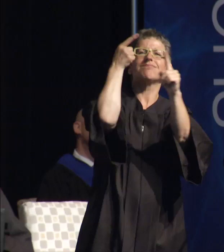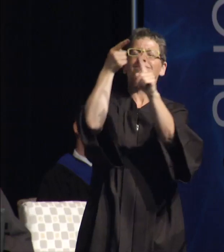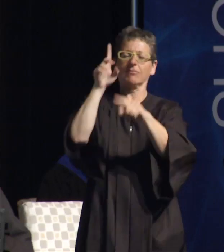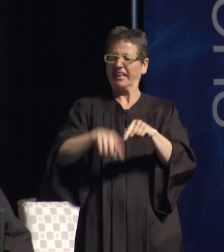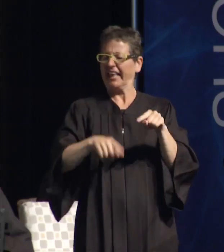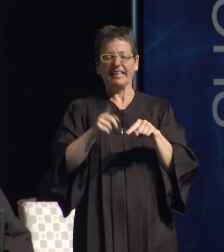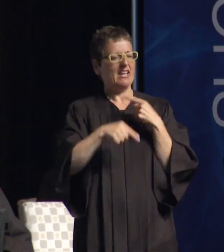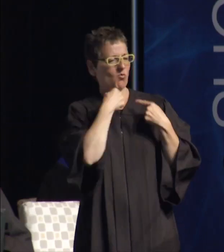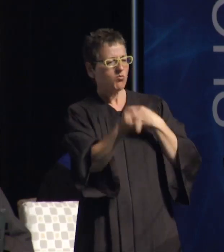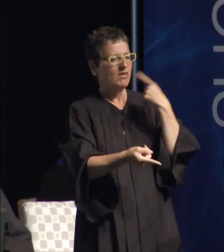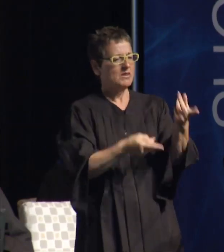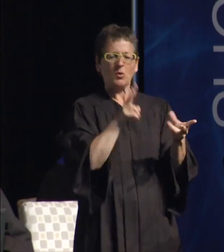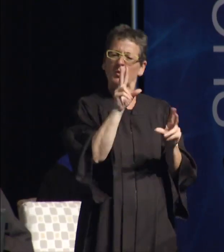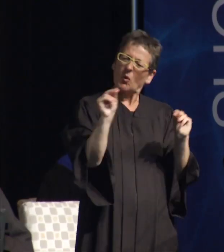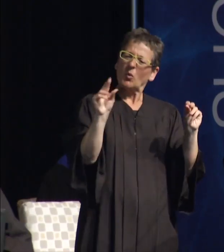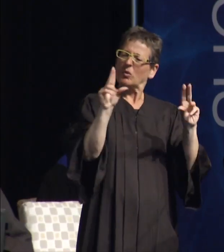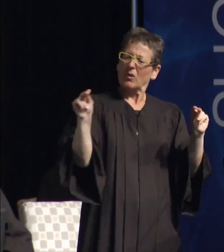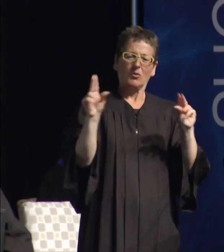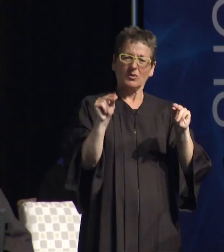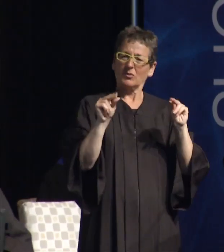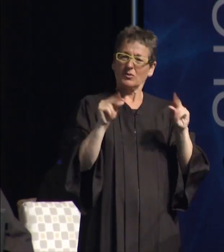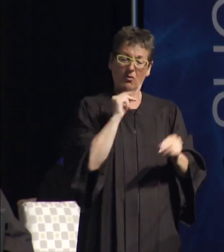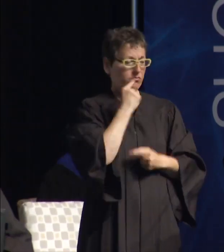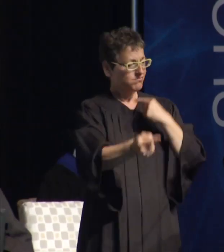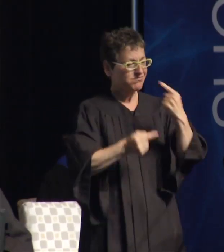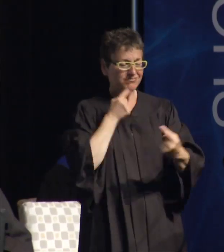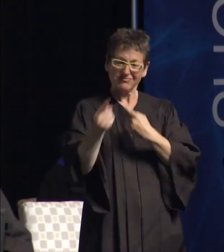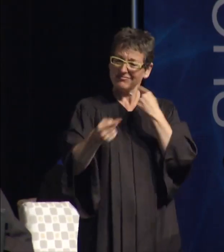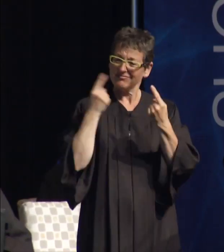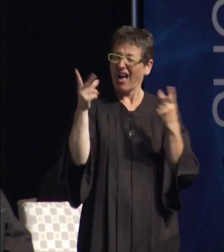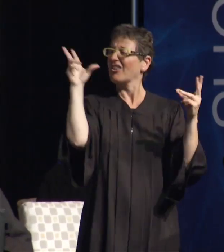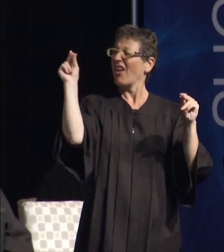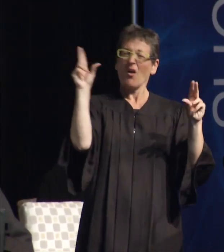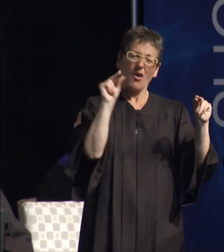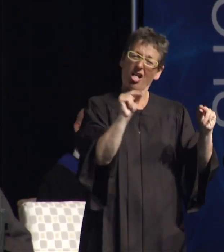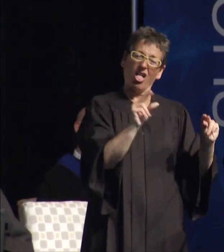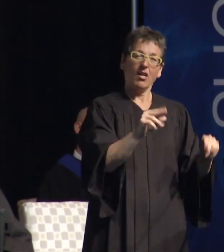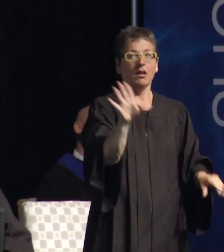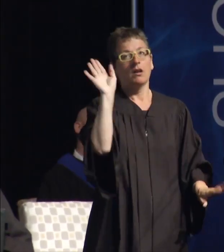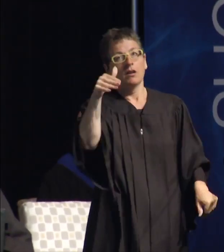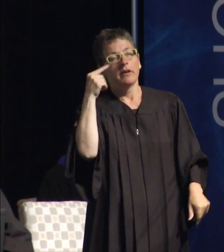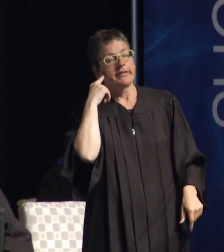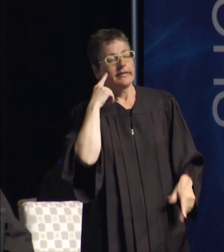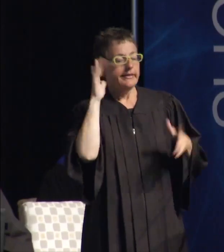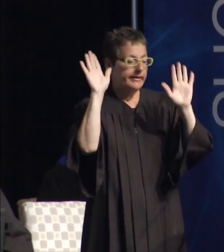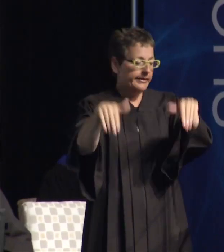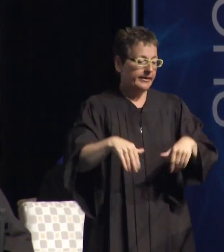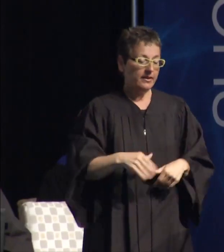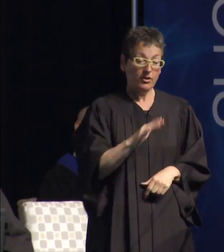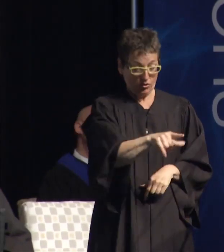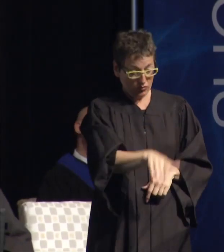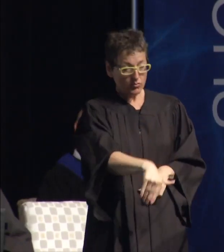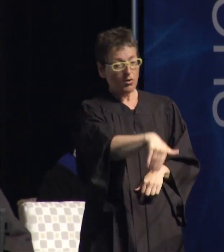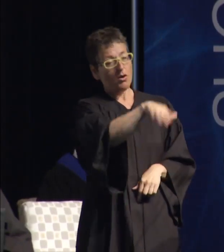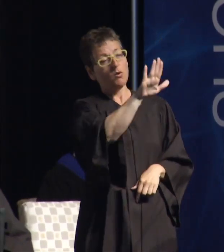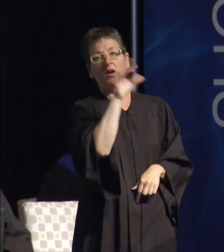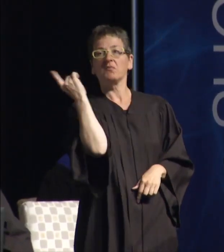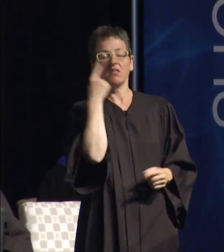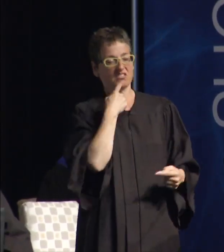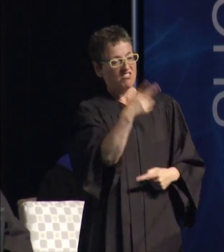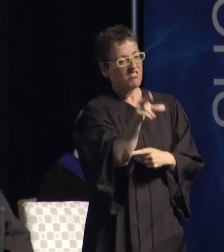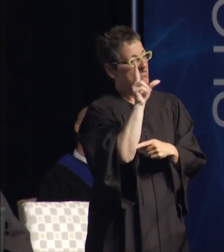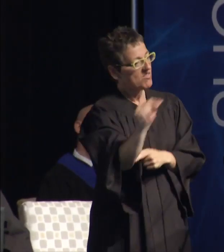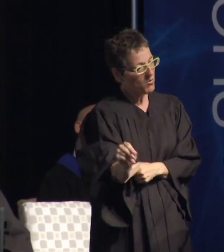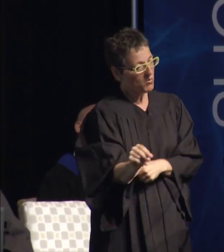They will tell you no, 1,000 times no, until all the no's become meaningless. All your life they will tell you no quite